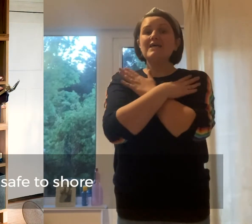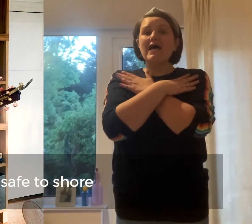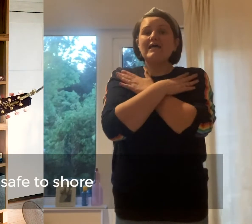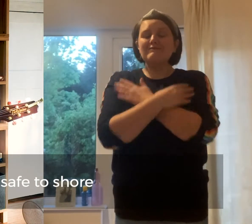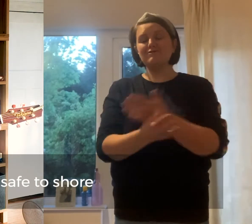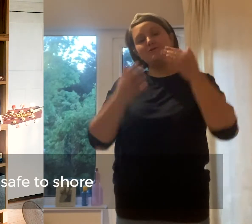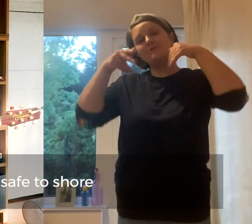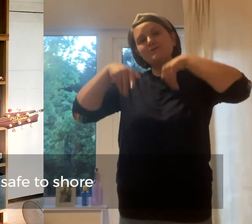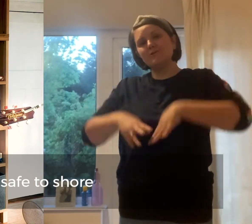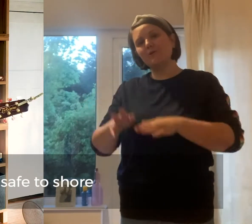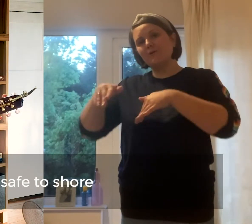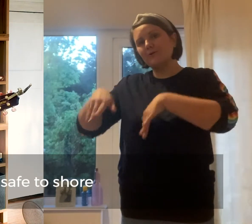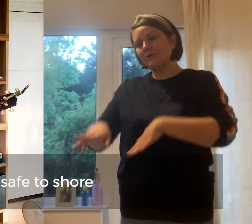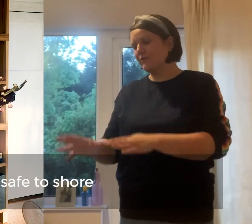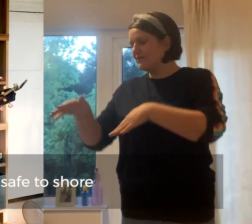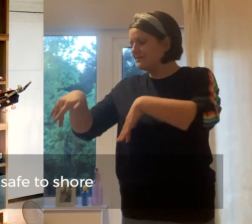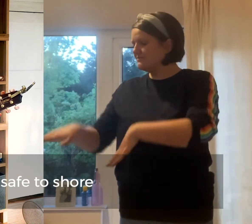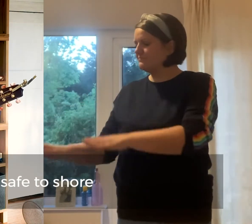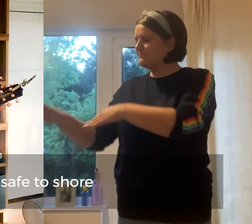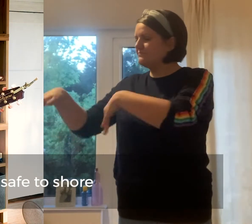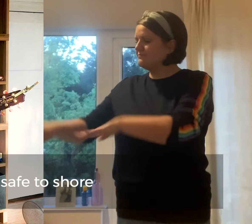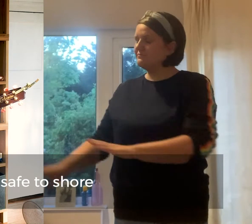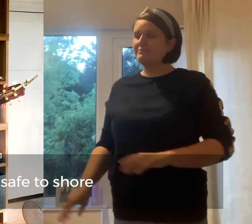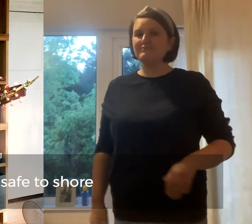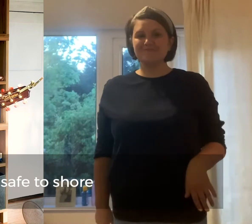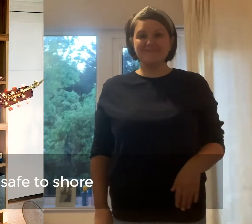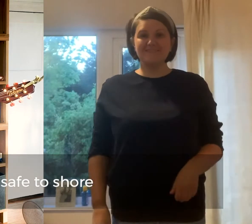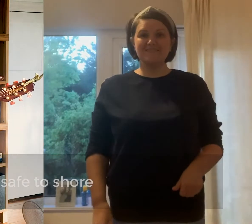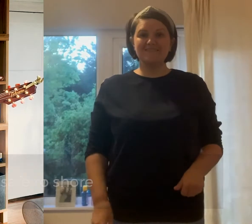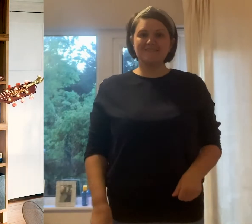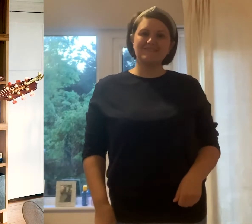shore, safe to shore.